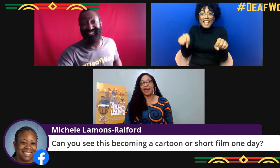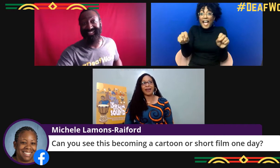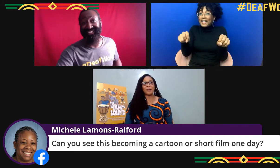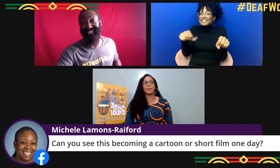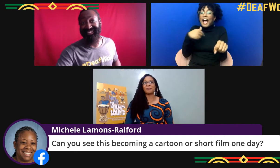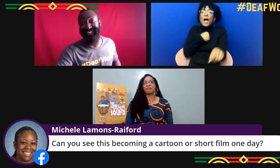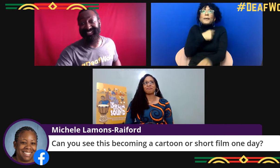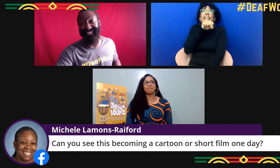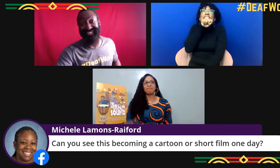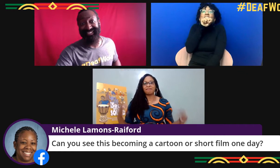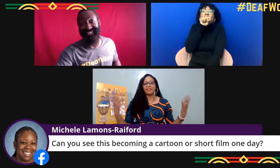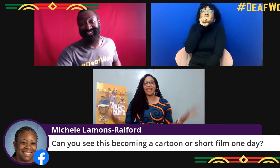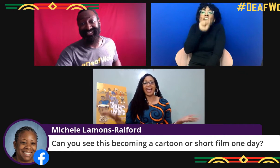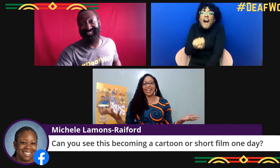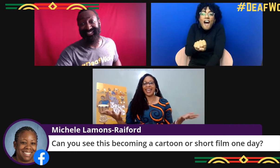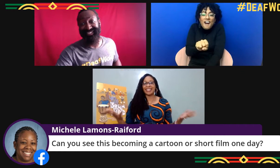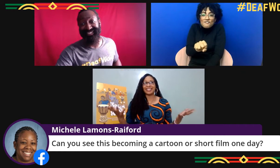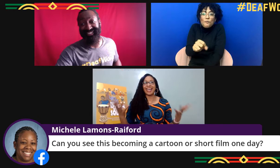love.